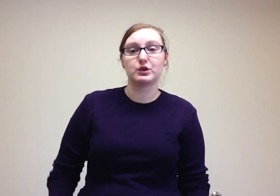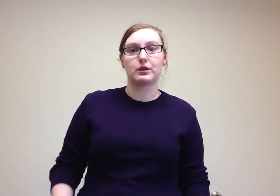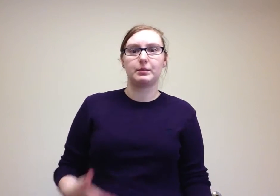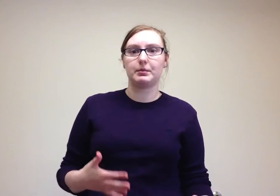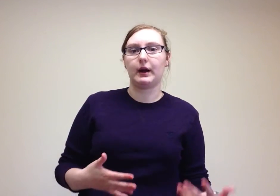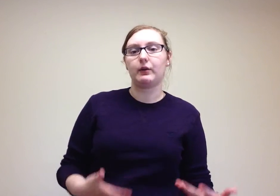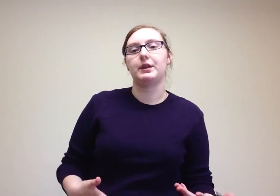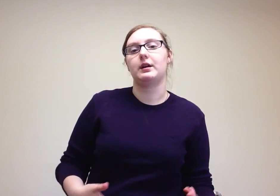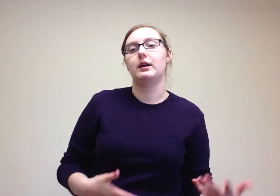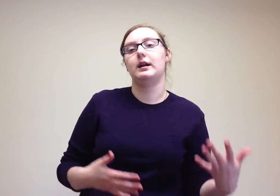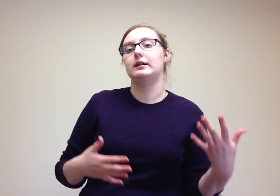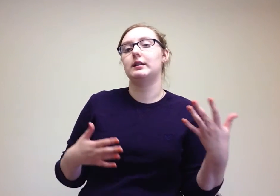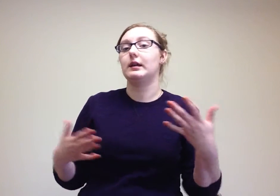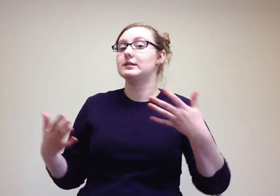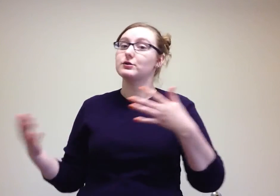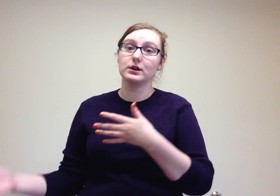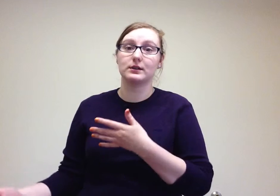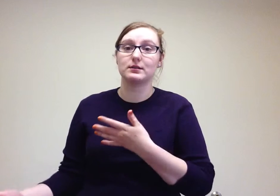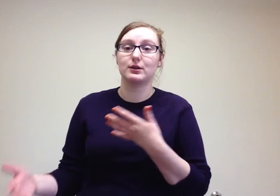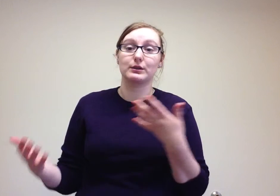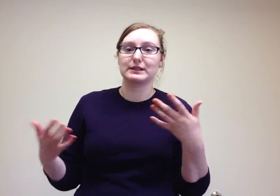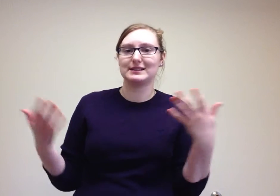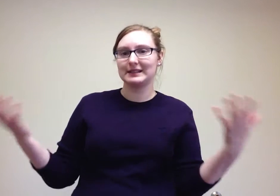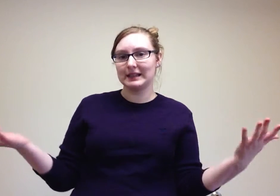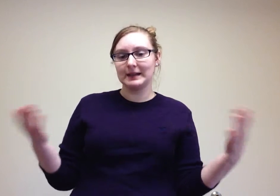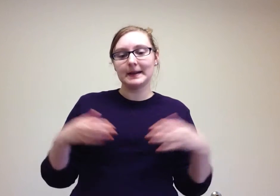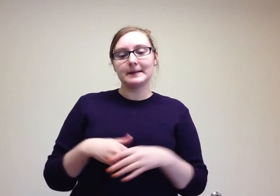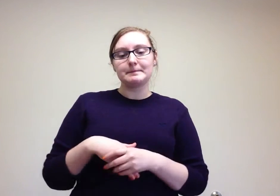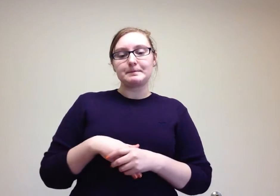there are people out there and they sell drugs, so it's like,